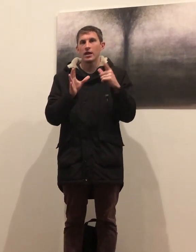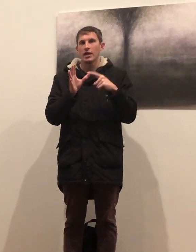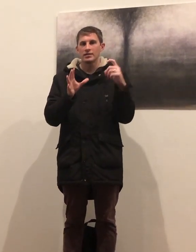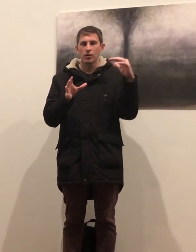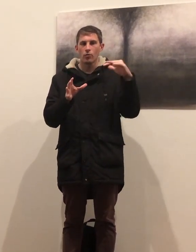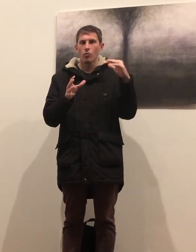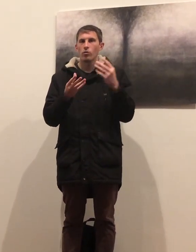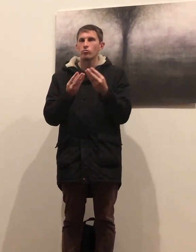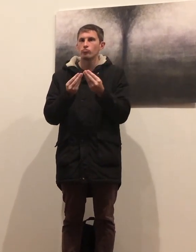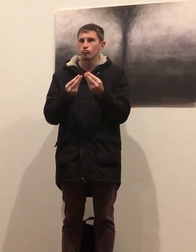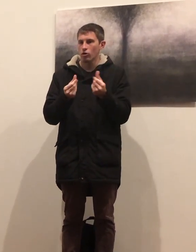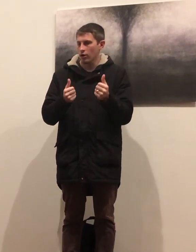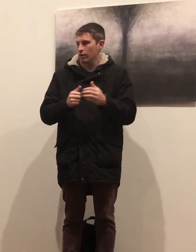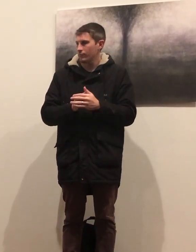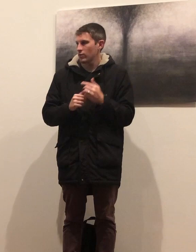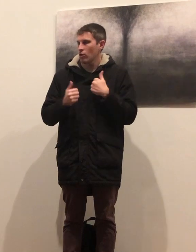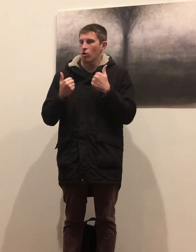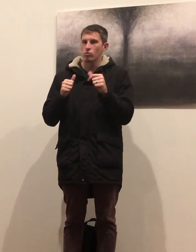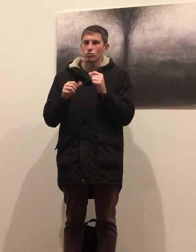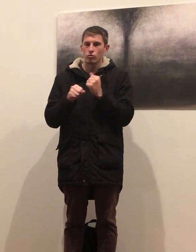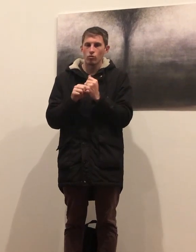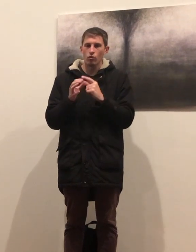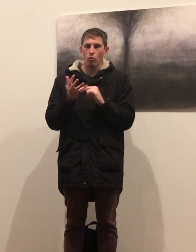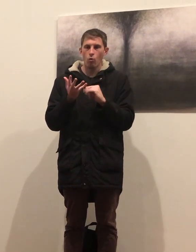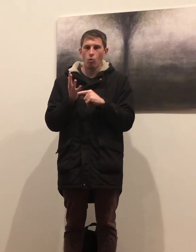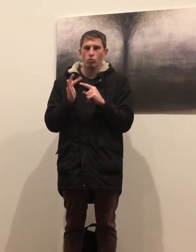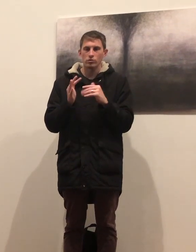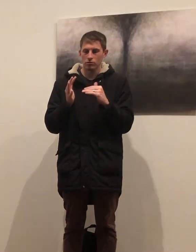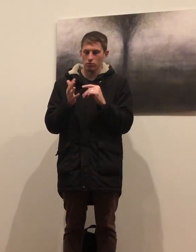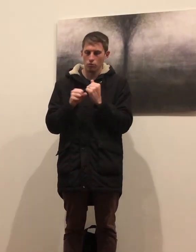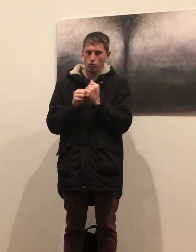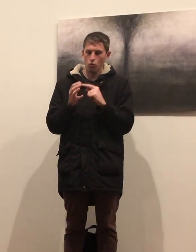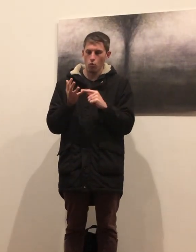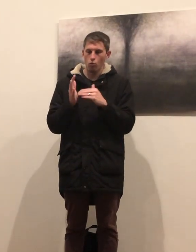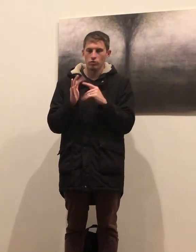I used coils, slip and crosshatch to add the sides.